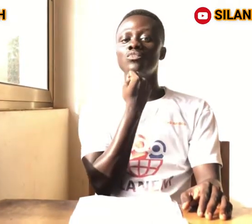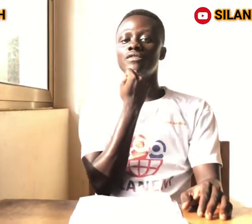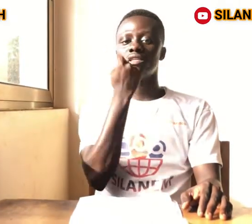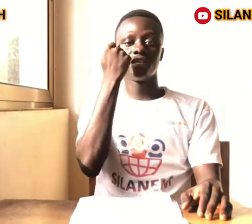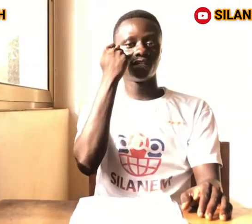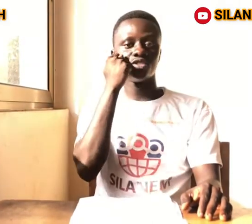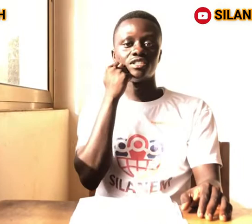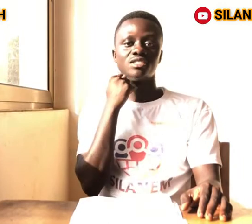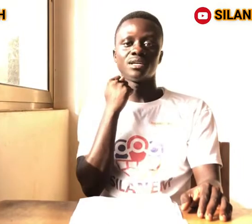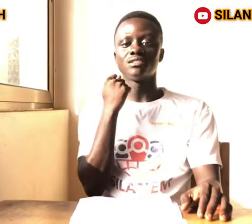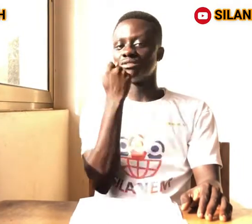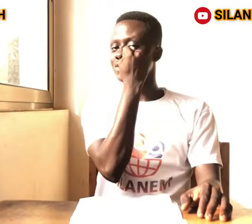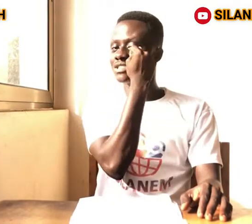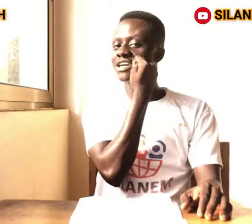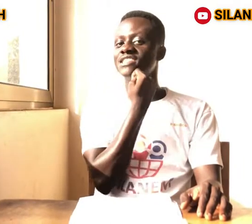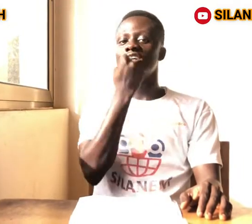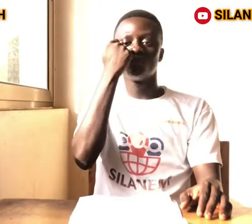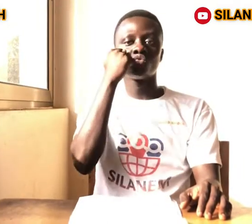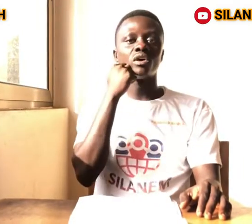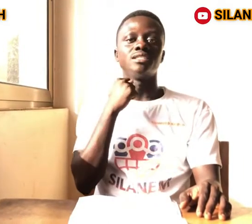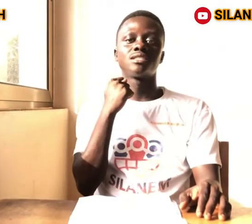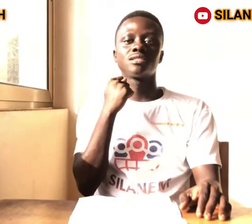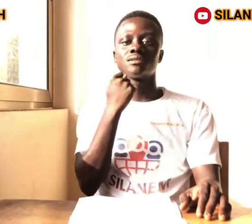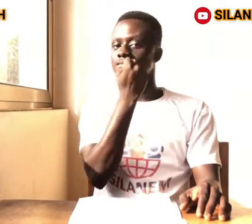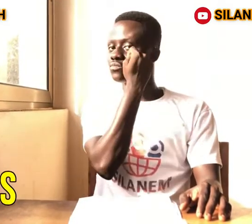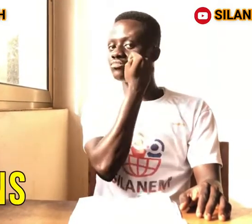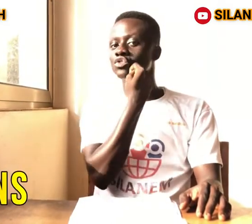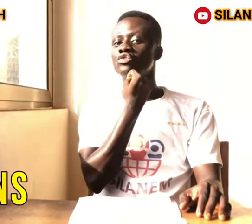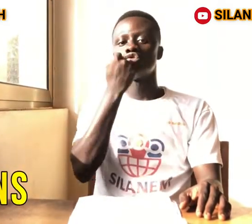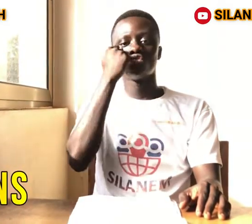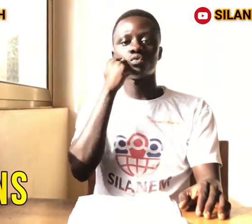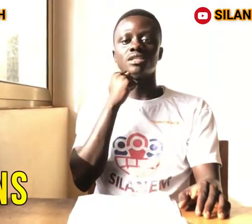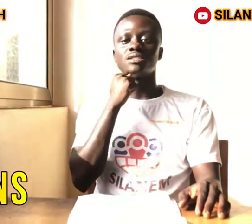moving here to this part, we sign twins. Twins.